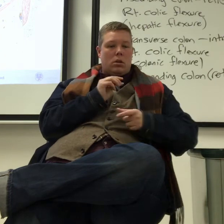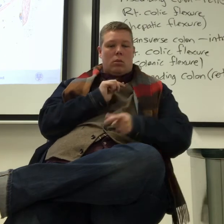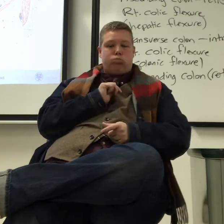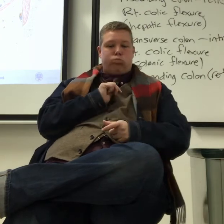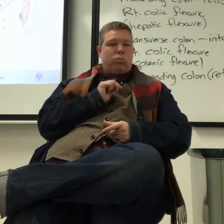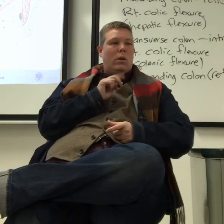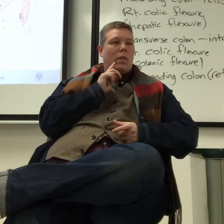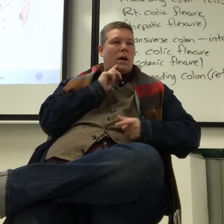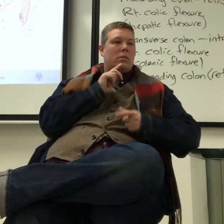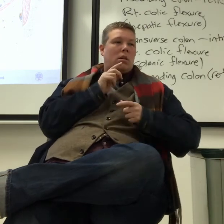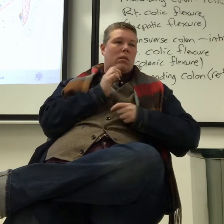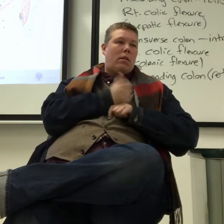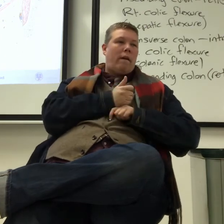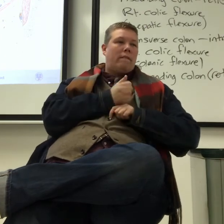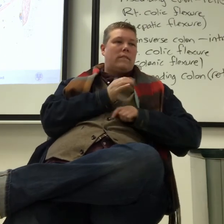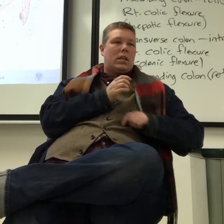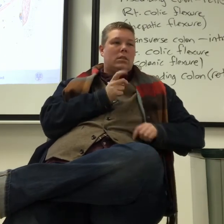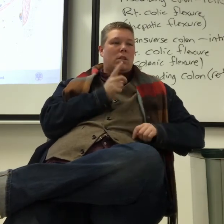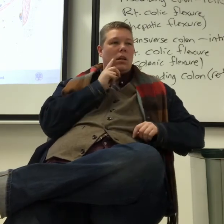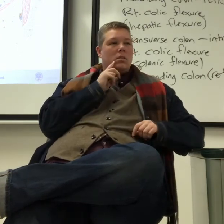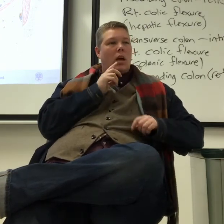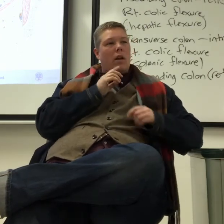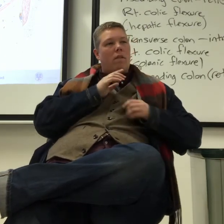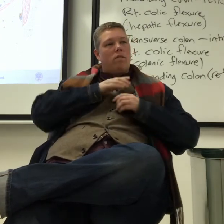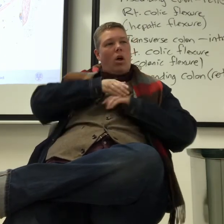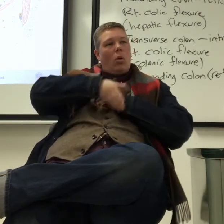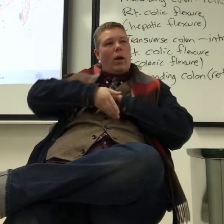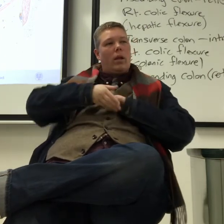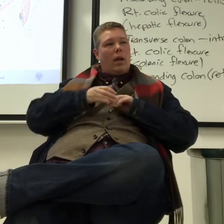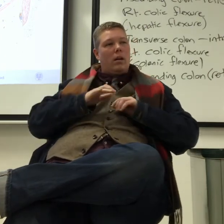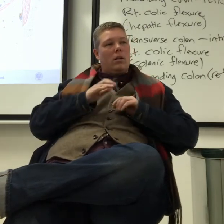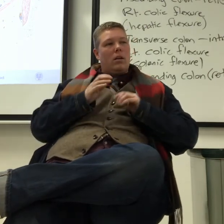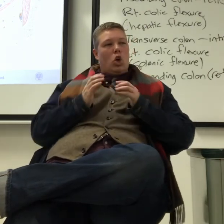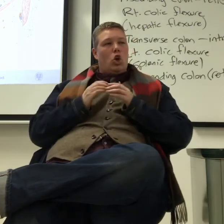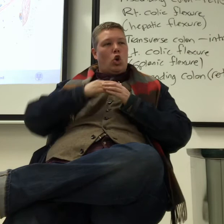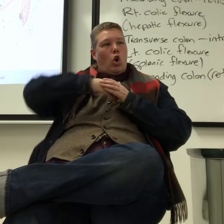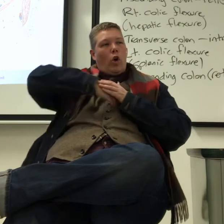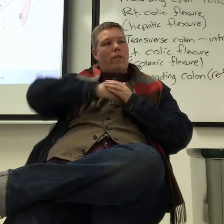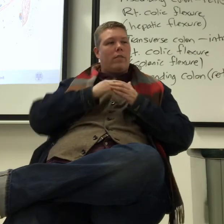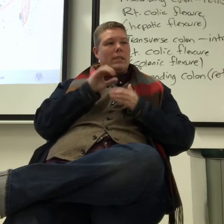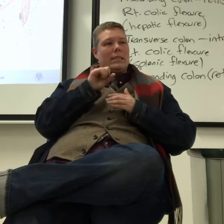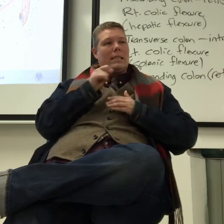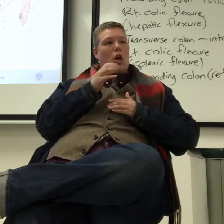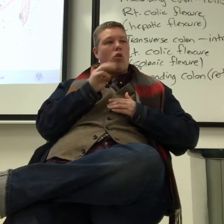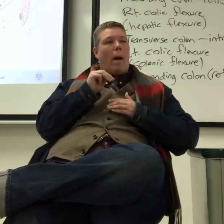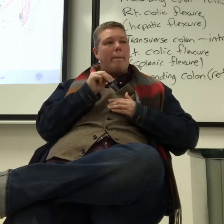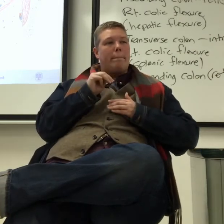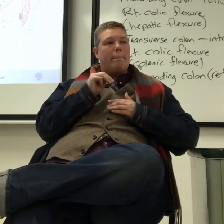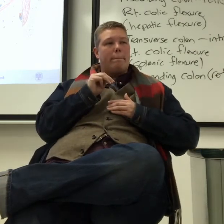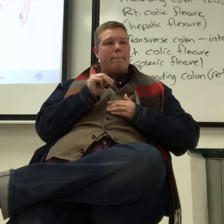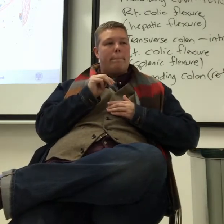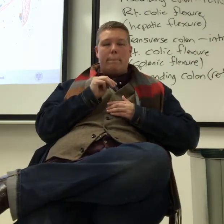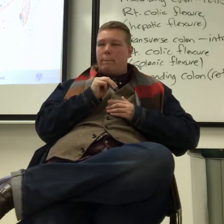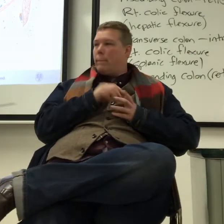part. It's following the curvature of the sacrum. Although you can't see it from here. Okay, rectum.